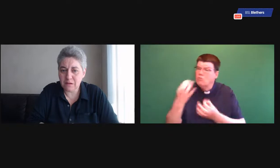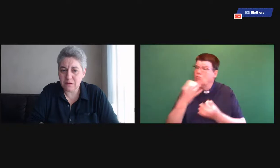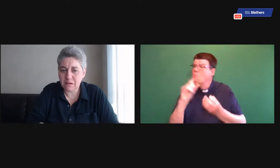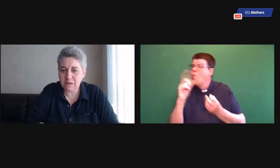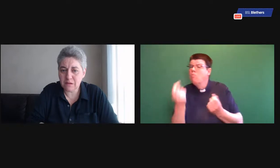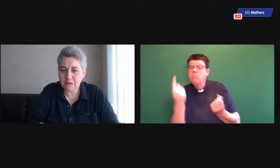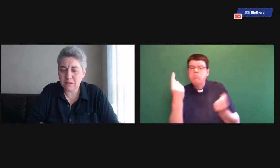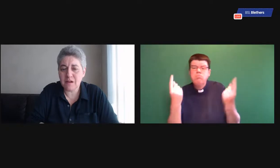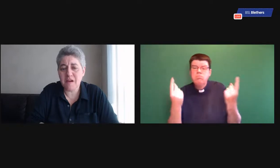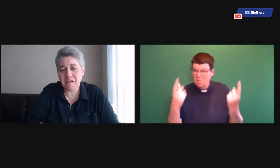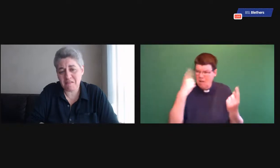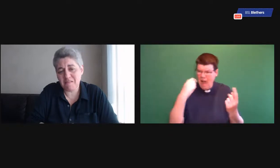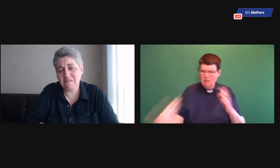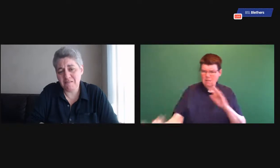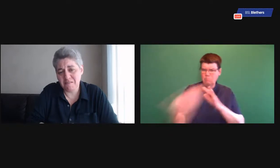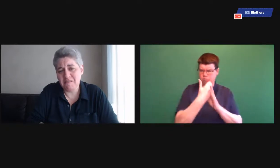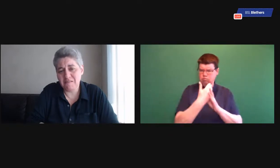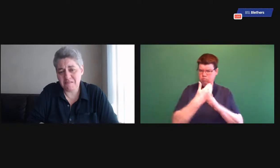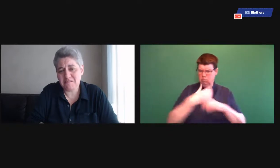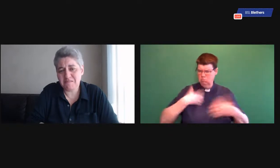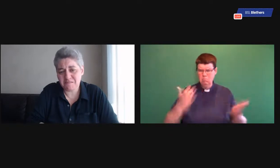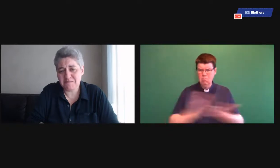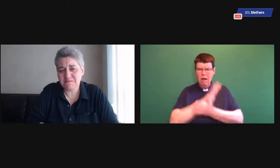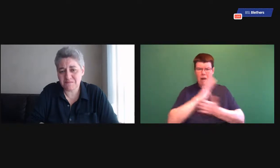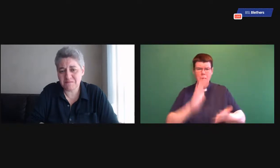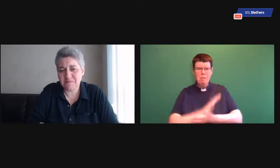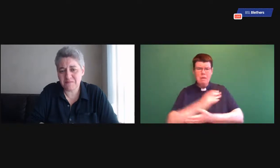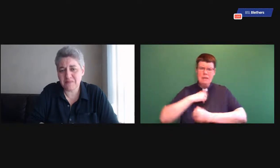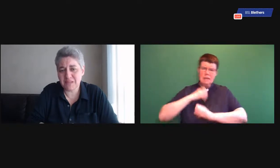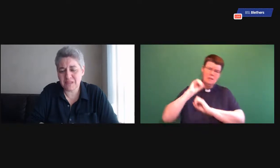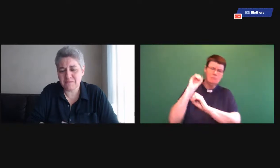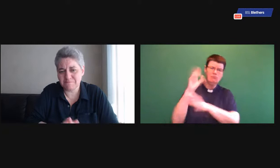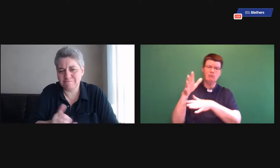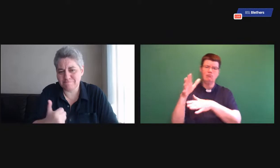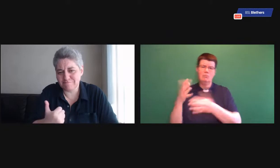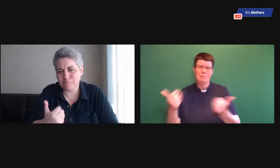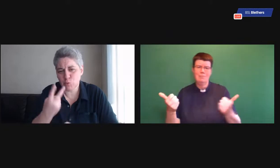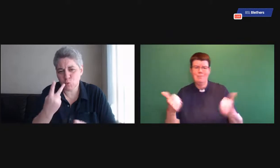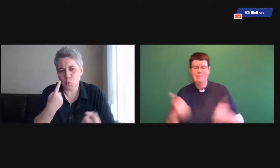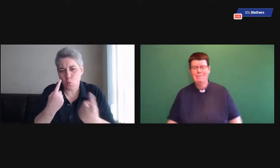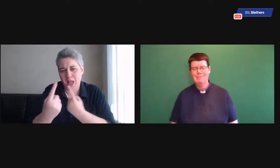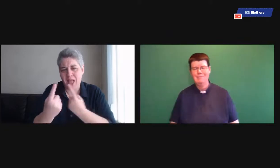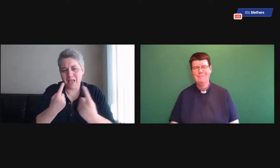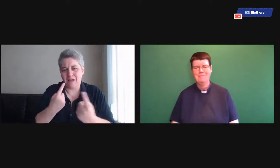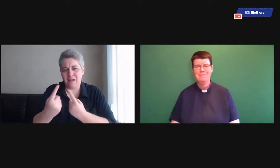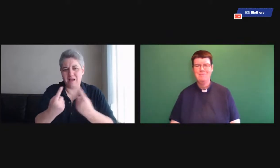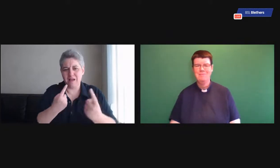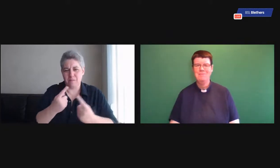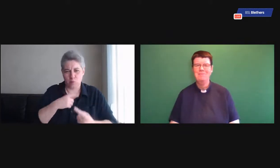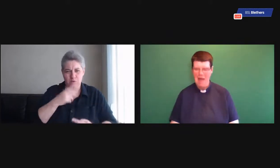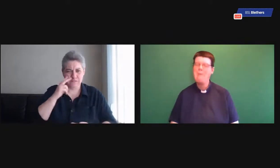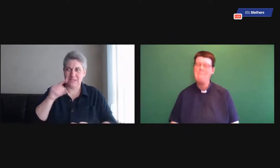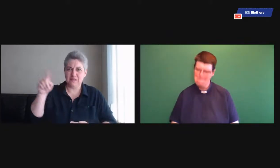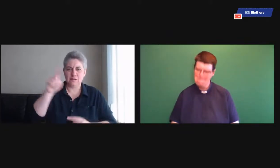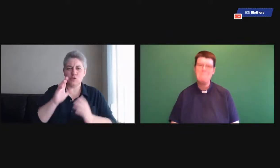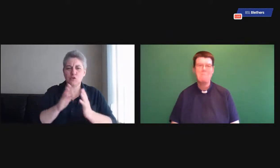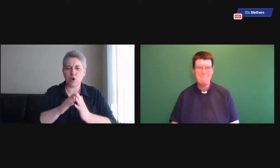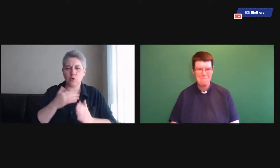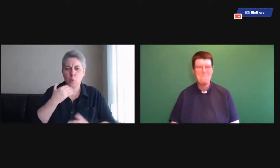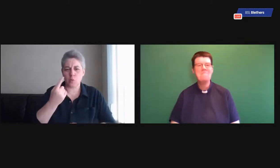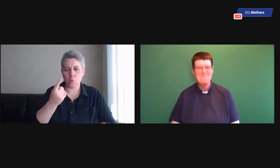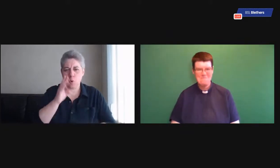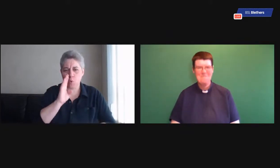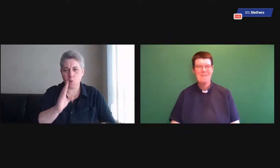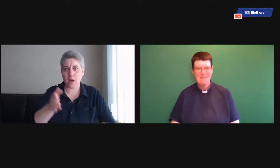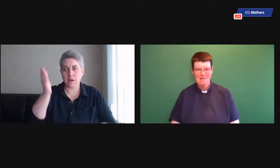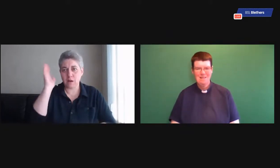a minister, I now remember what it was like for me. So I encourage our deaf people to make sure it's culturally appropriate.